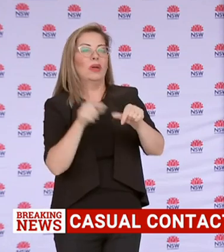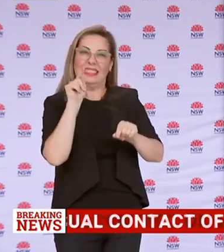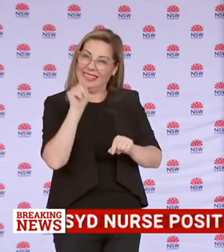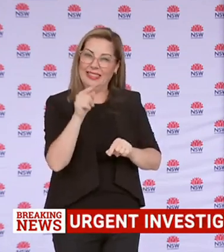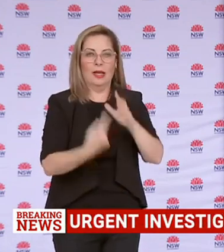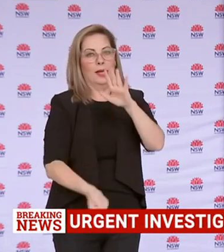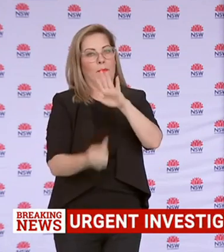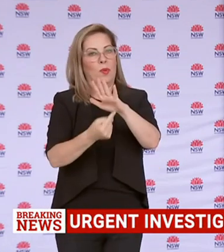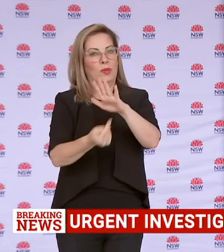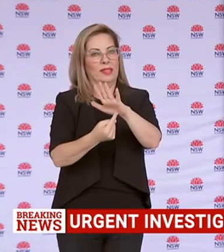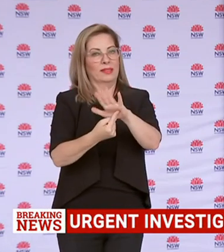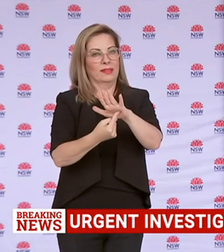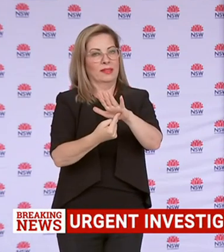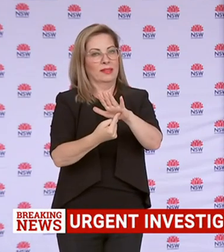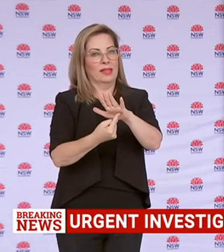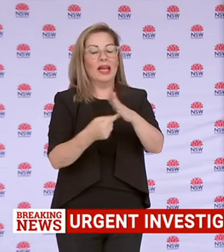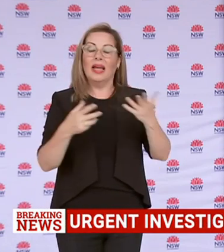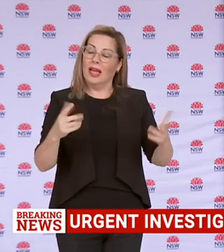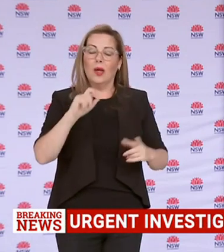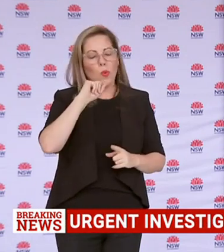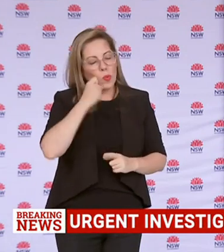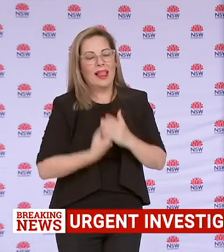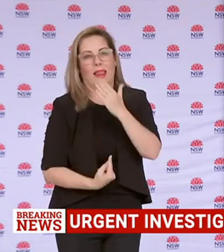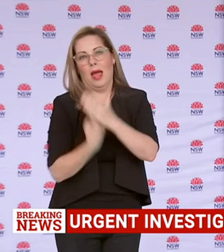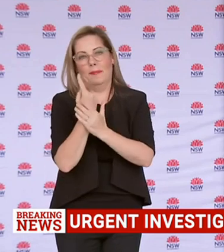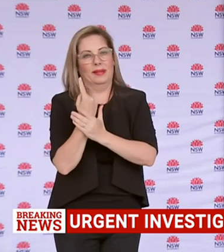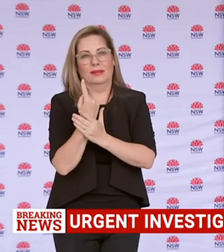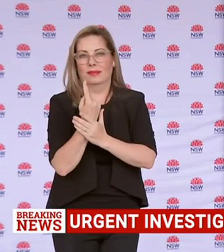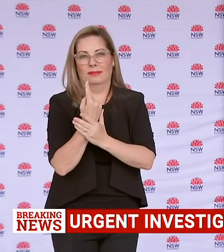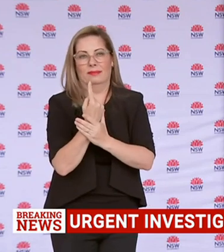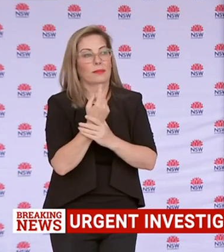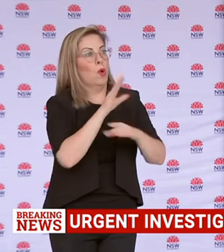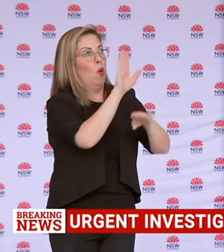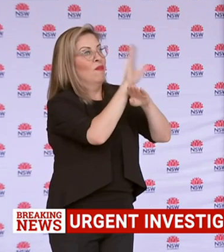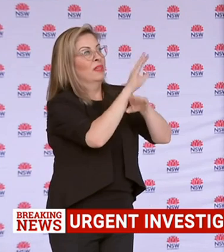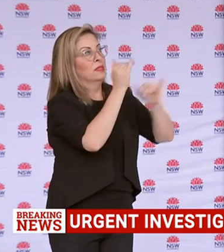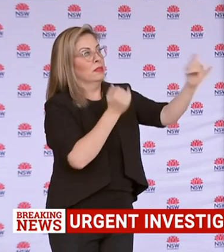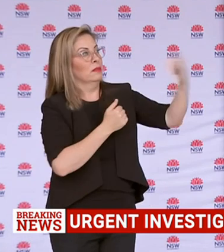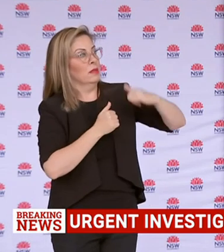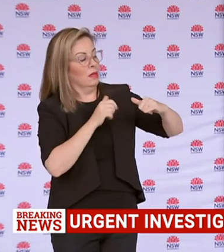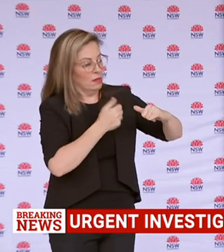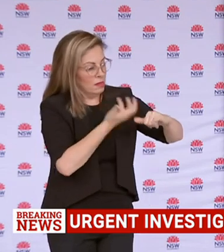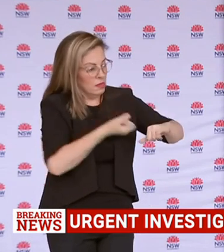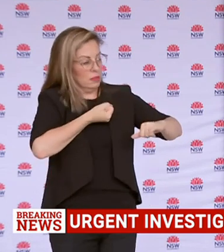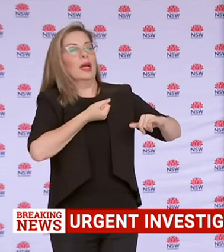it's inevitable that these issues will arise. We try as best we can to minimise them,